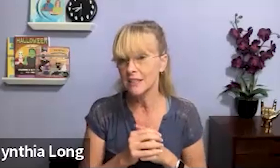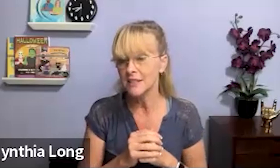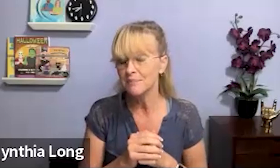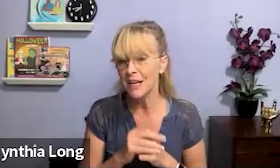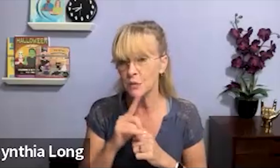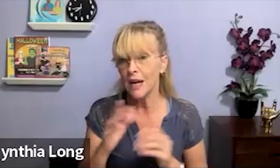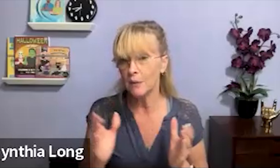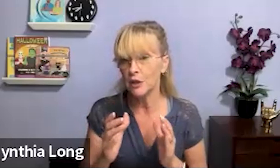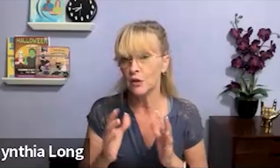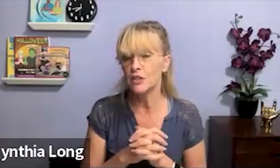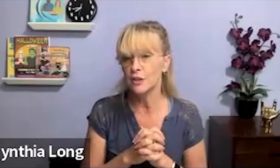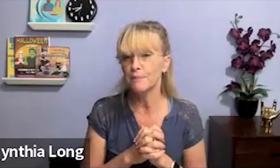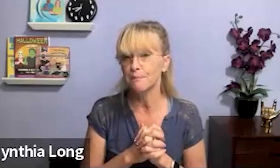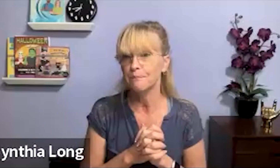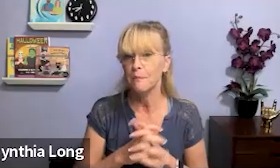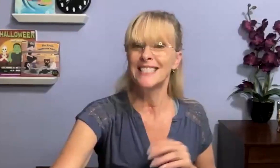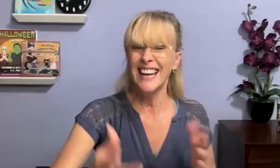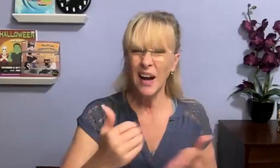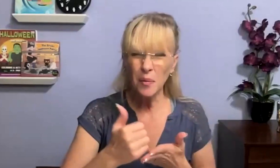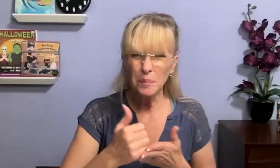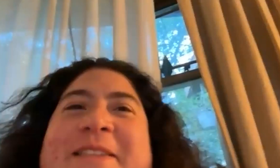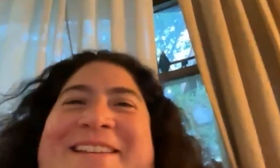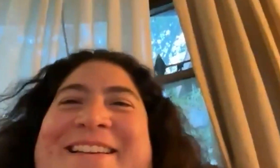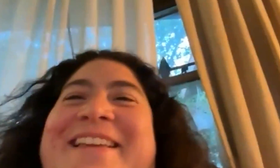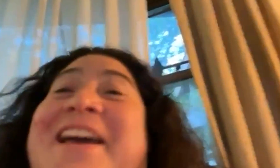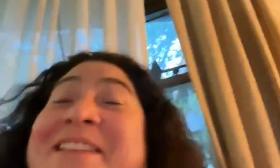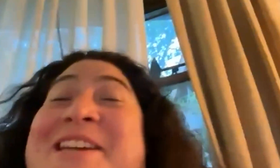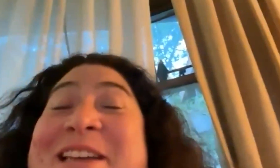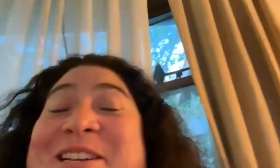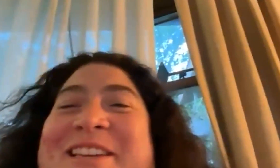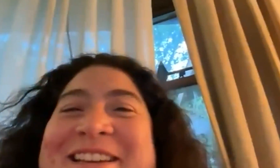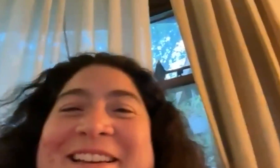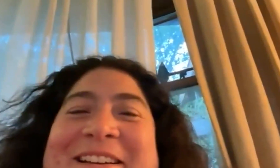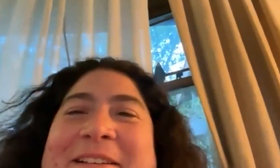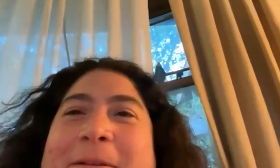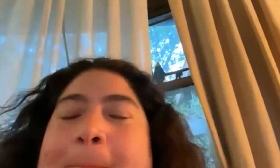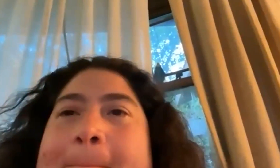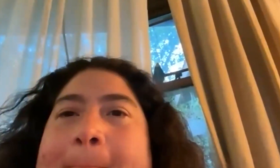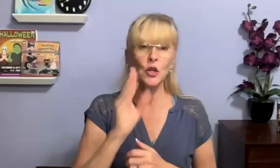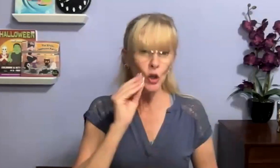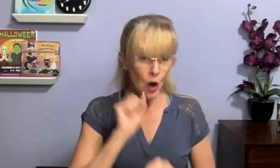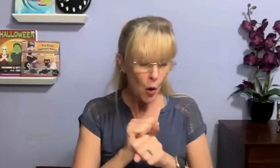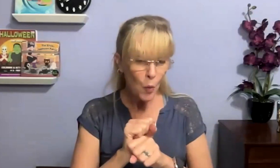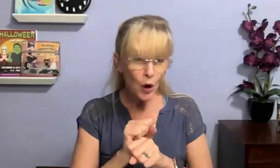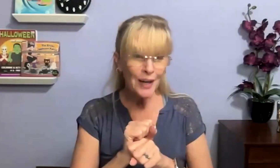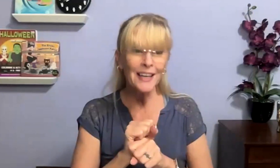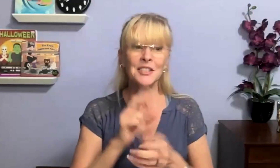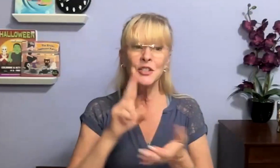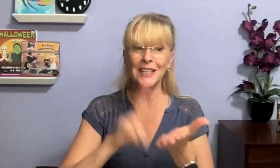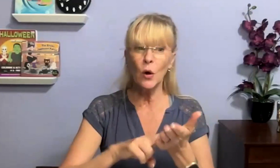things. That's what I would encourage you. Does that help? Thanks. Yeah, it does actually. And so your homework is to get on